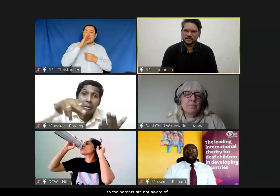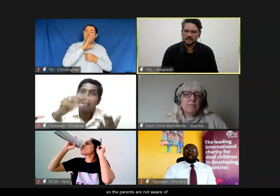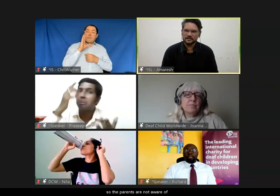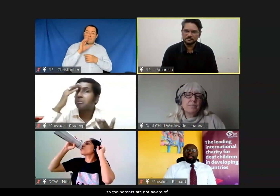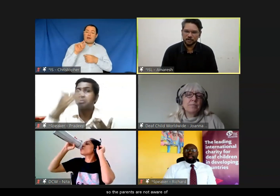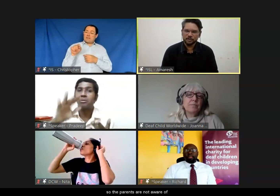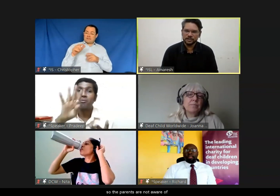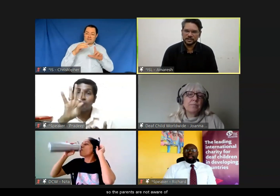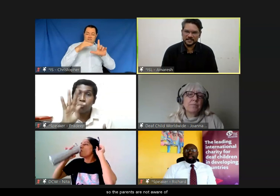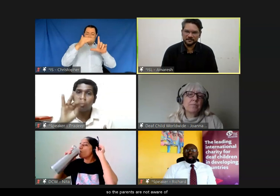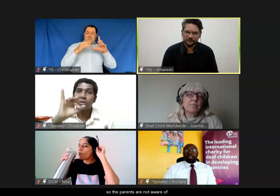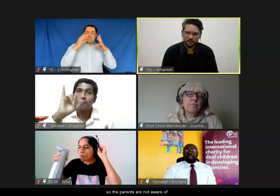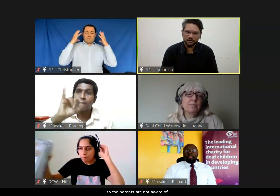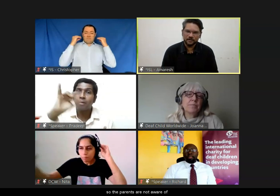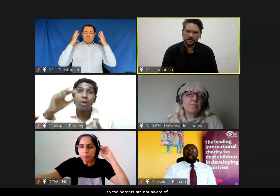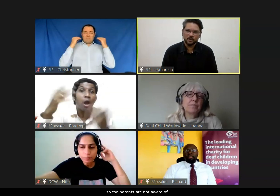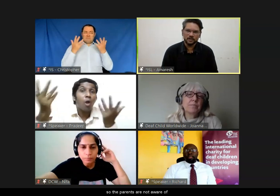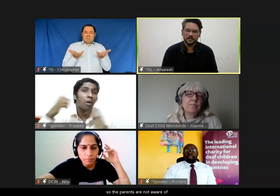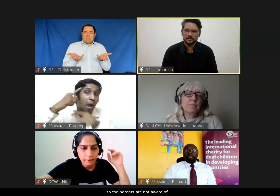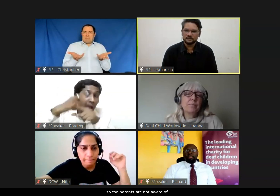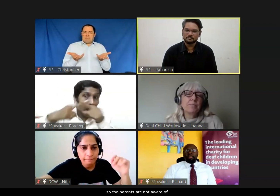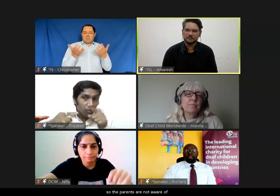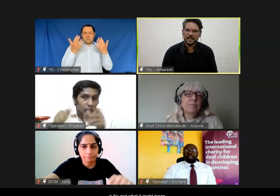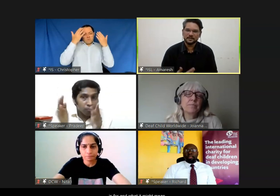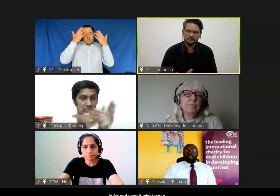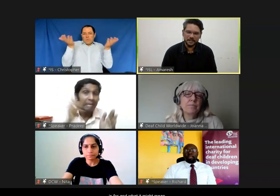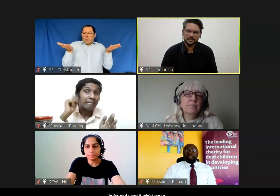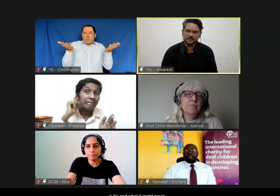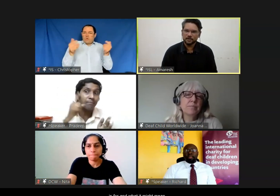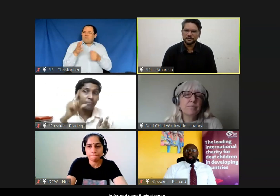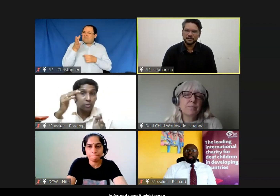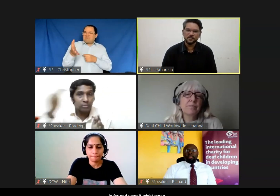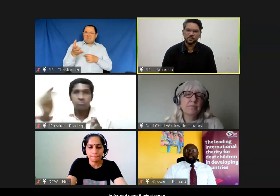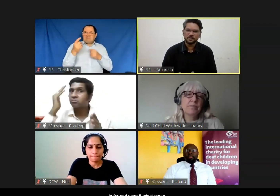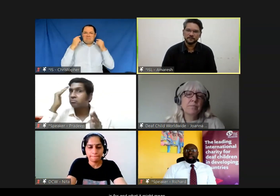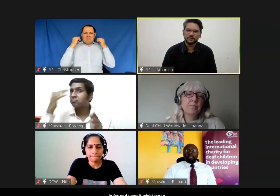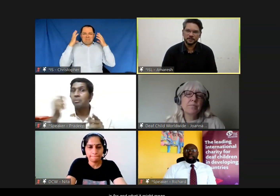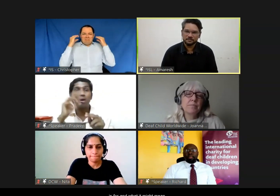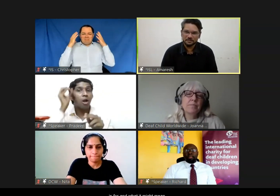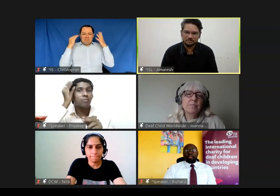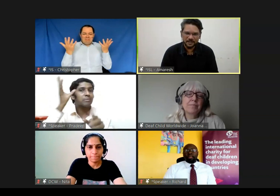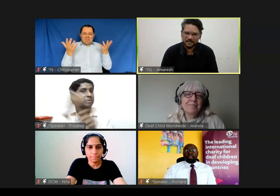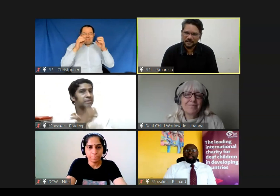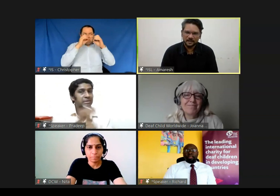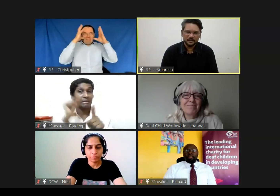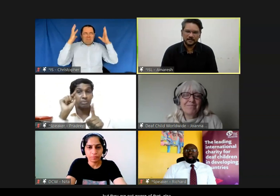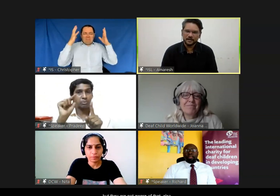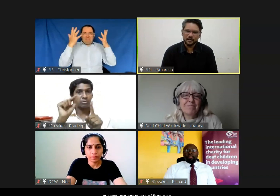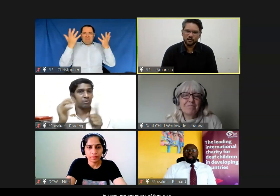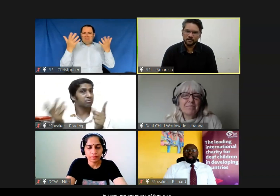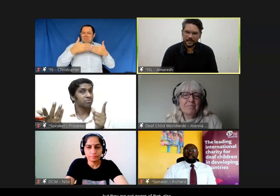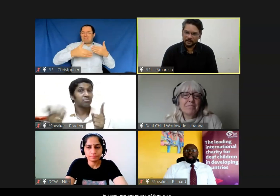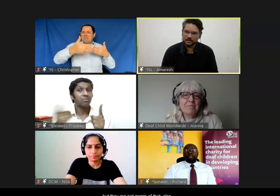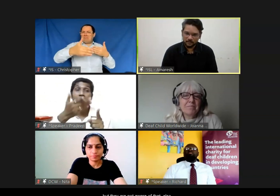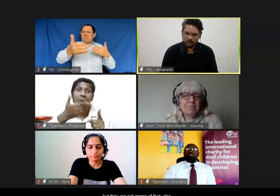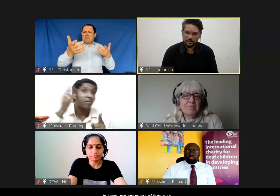is the audiology testing for and what mild means, moderate means, what the different measurement means. But they're not